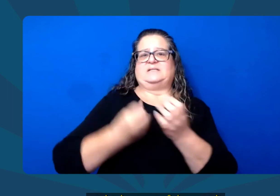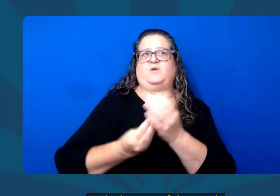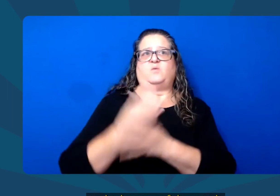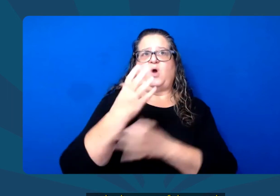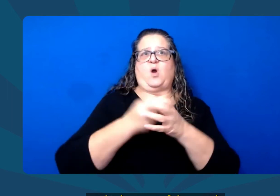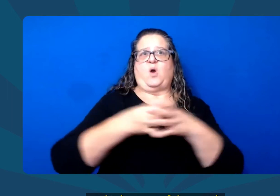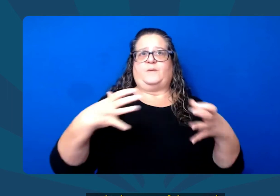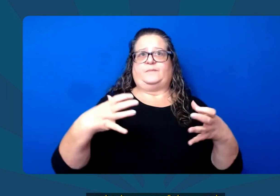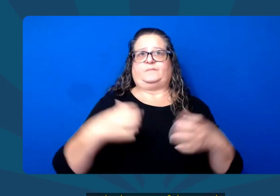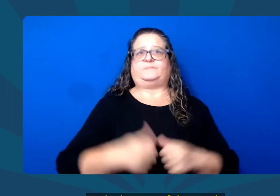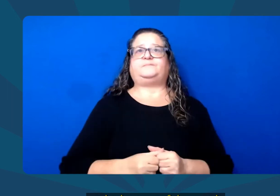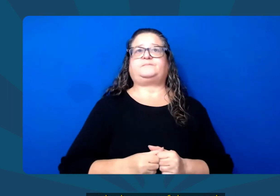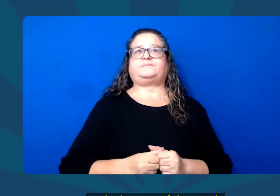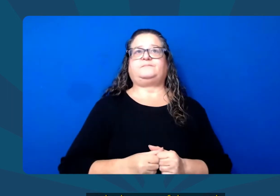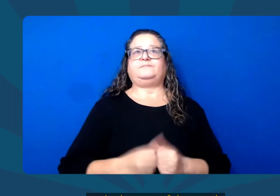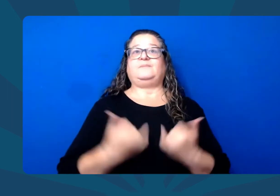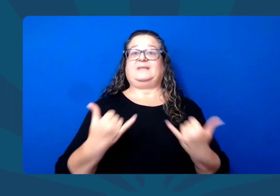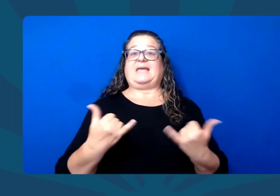a fast-growing city.